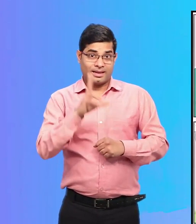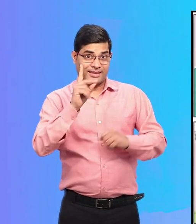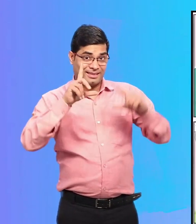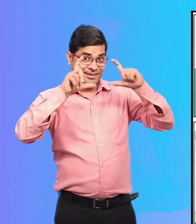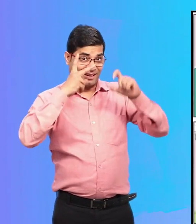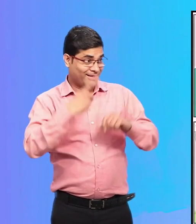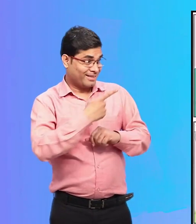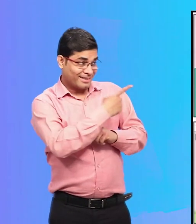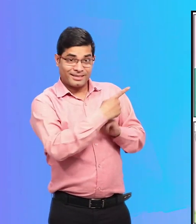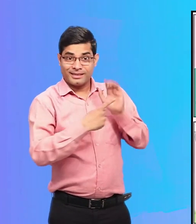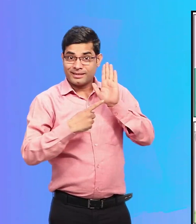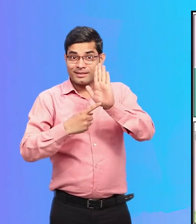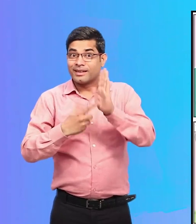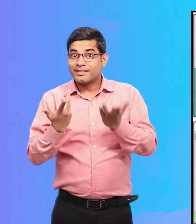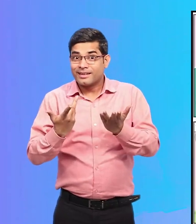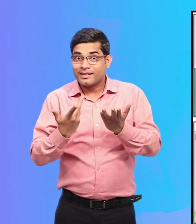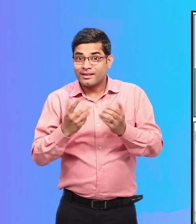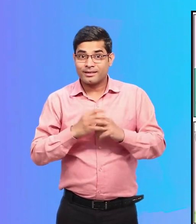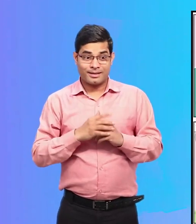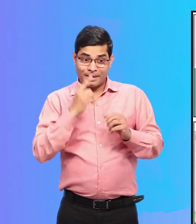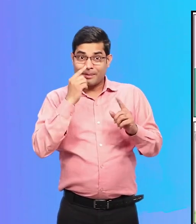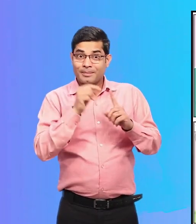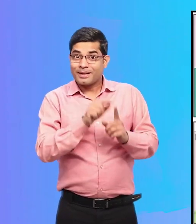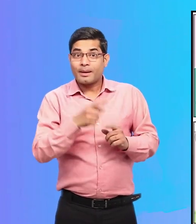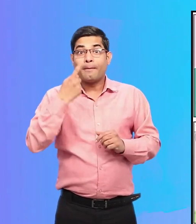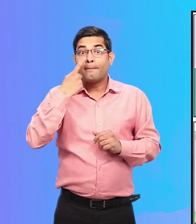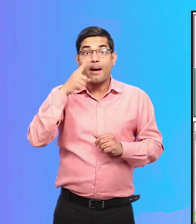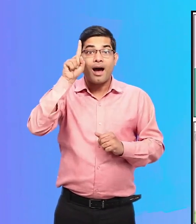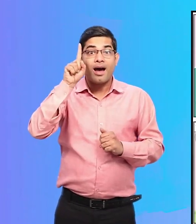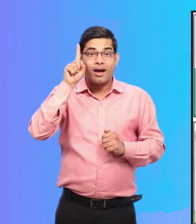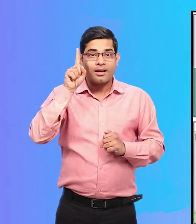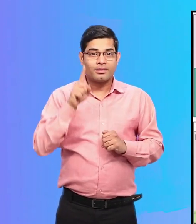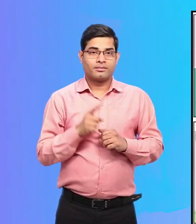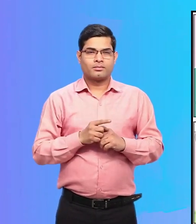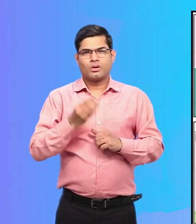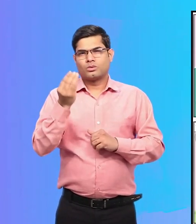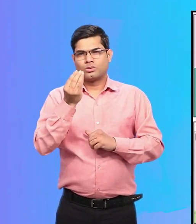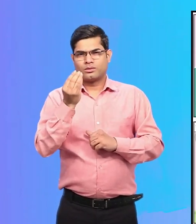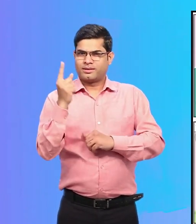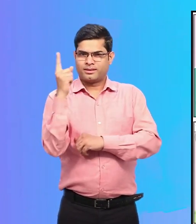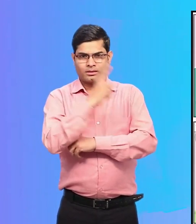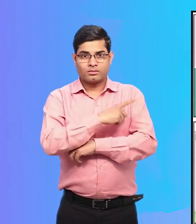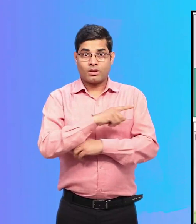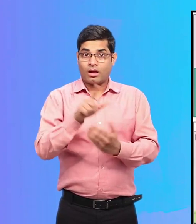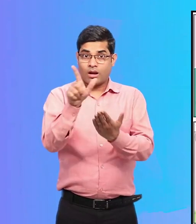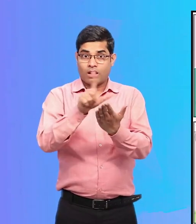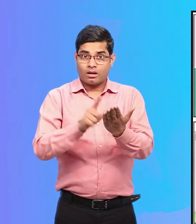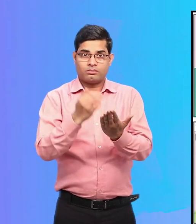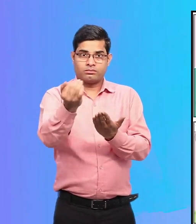Moving ahead, the second picture shows Priya's mother holding out a letter that came from the school a few